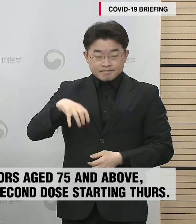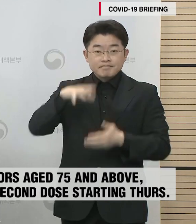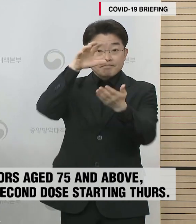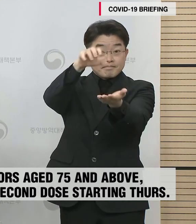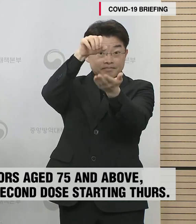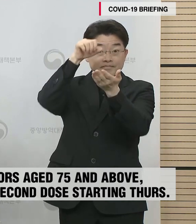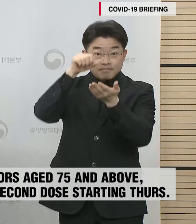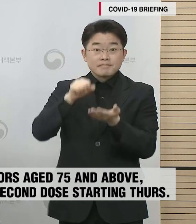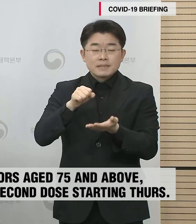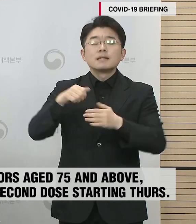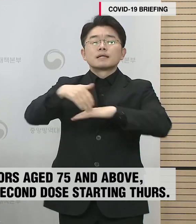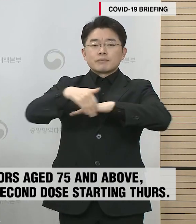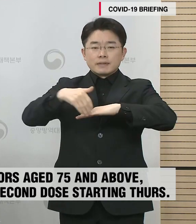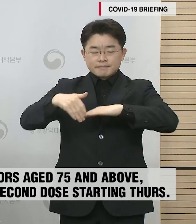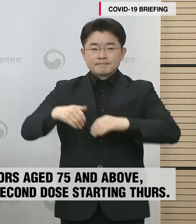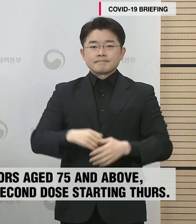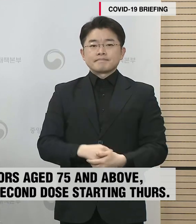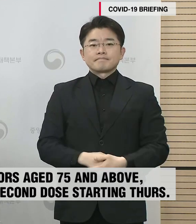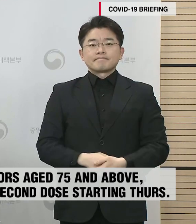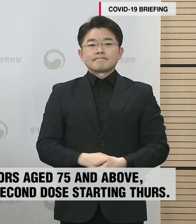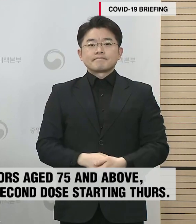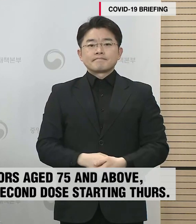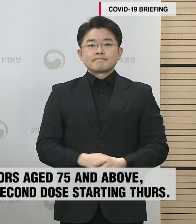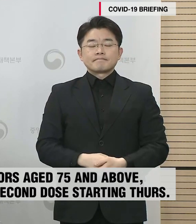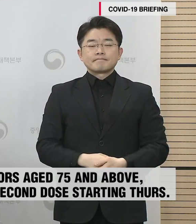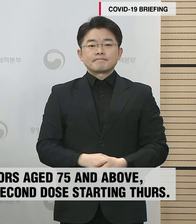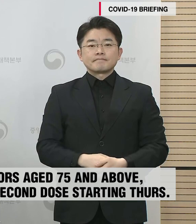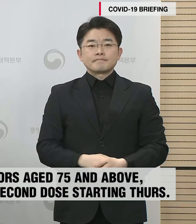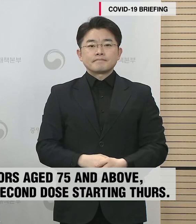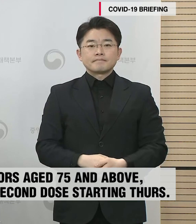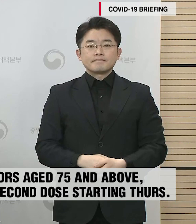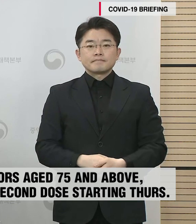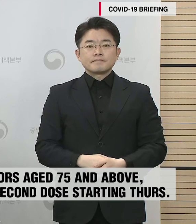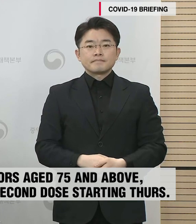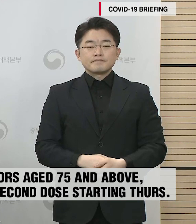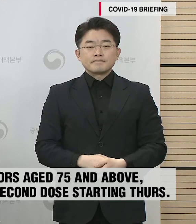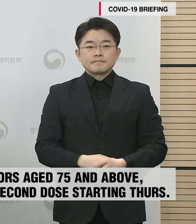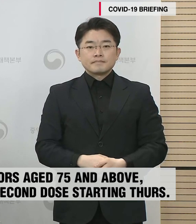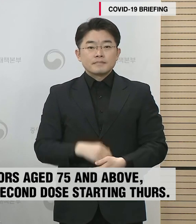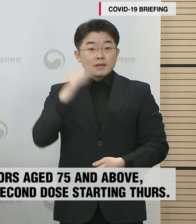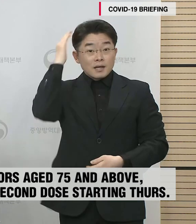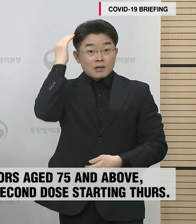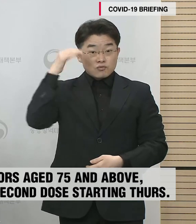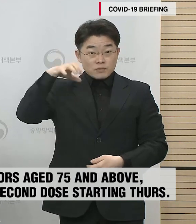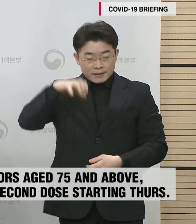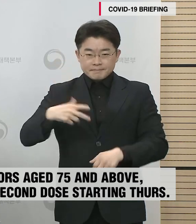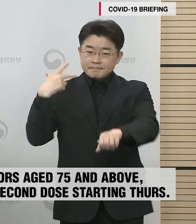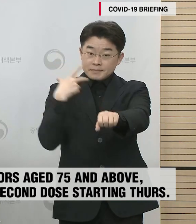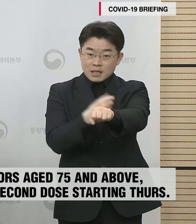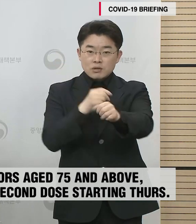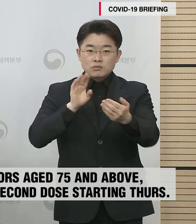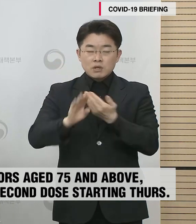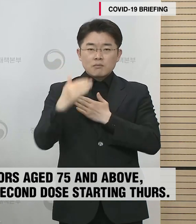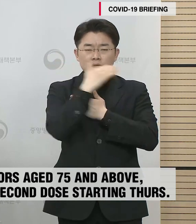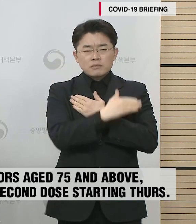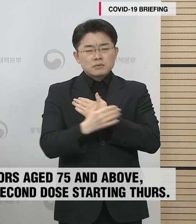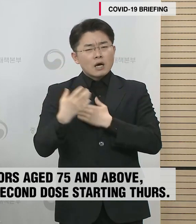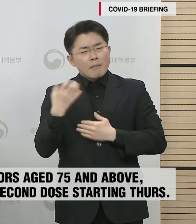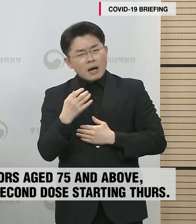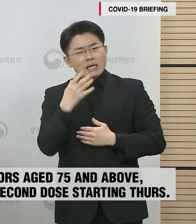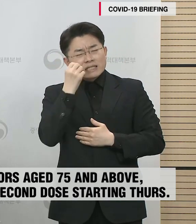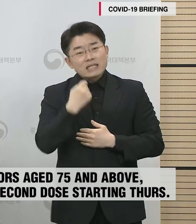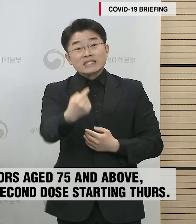vaccine going forward. And the same applies to Korea. We are undergoing preparations. Right now, a total